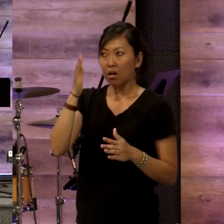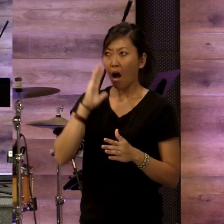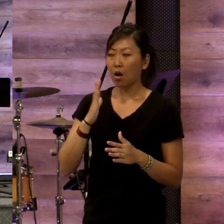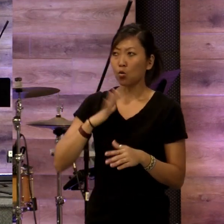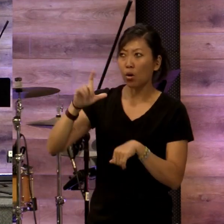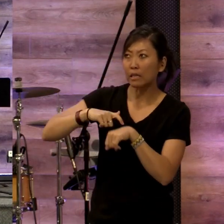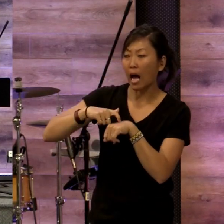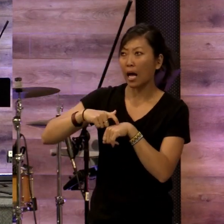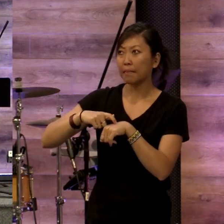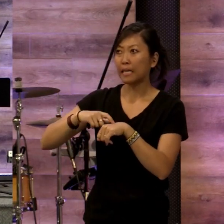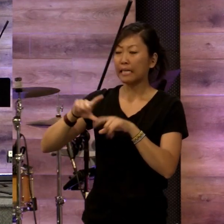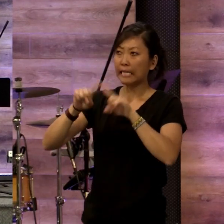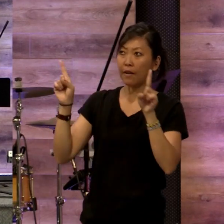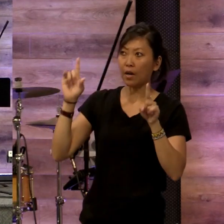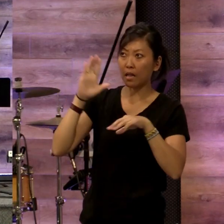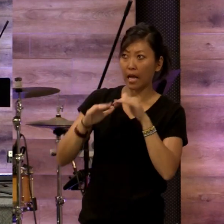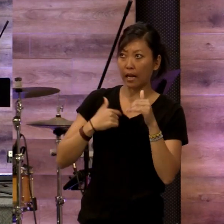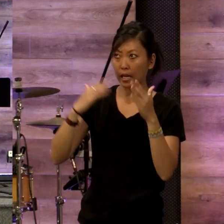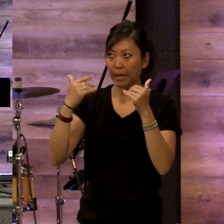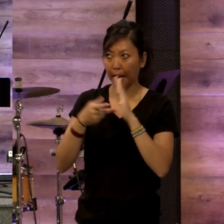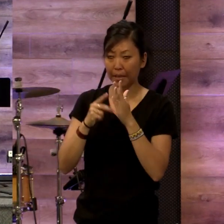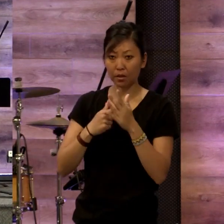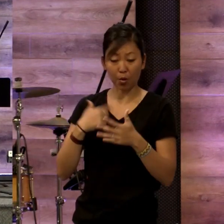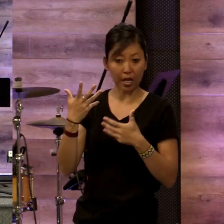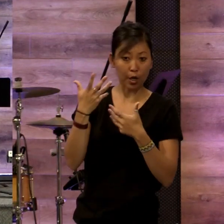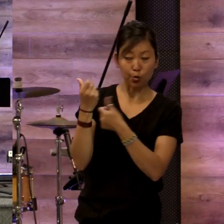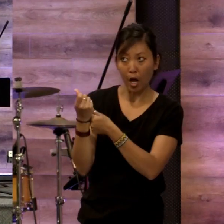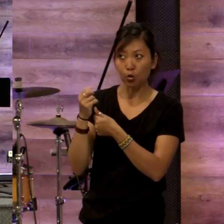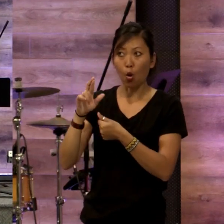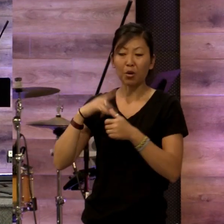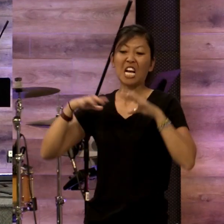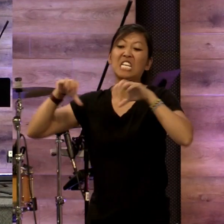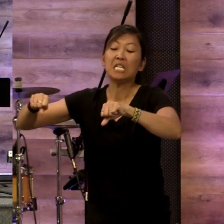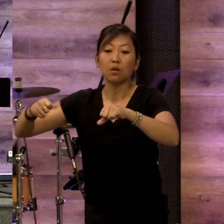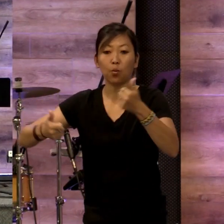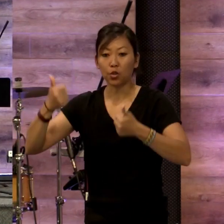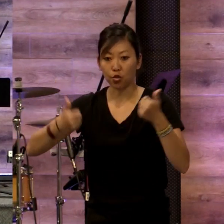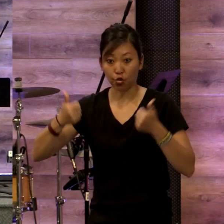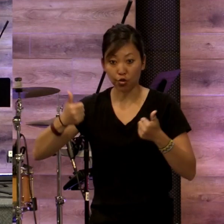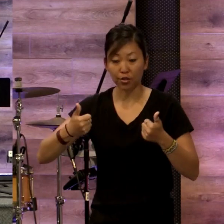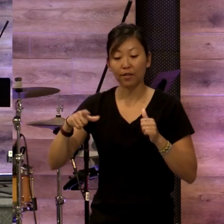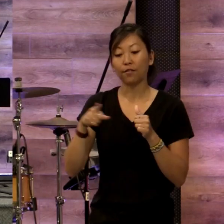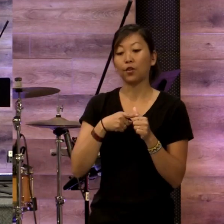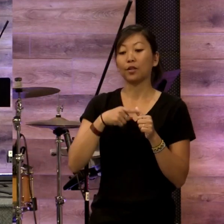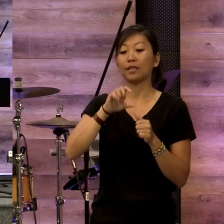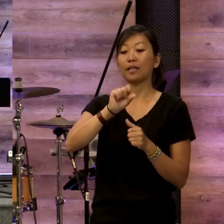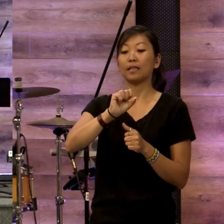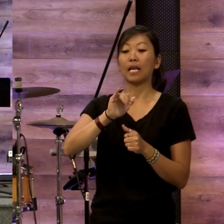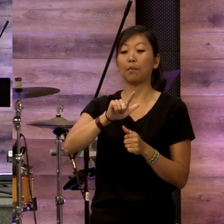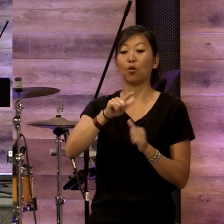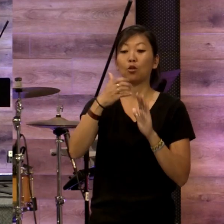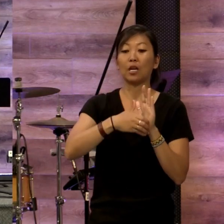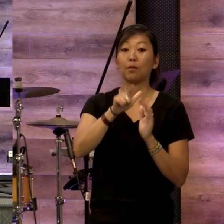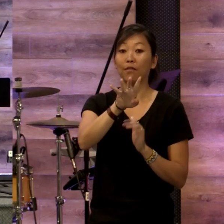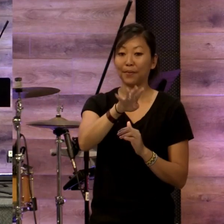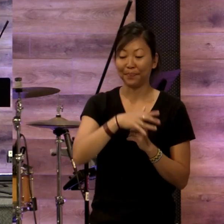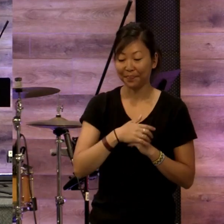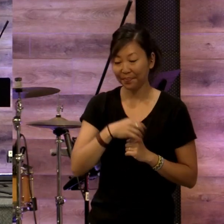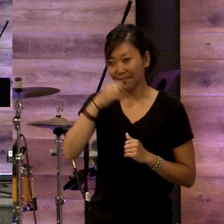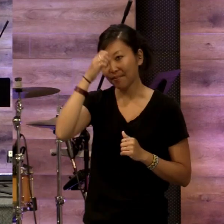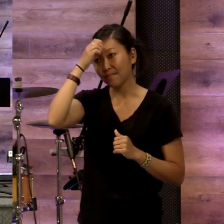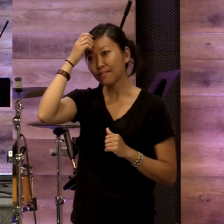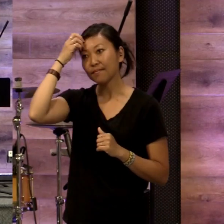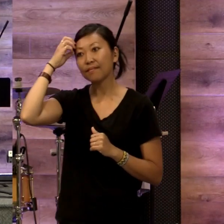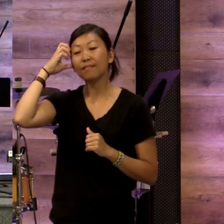continue to entrust ourselves to God? So grasp or trust. Let's read 1 Samuel chapter 24. When Saul returned